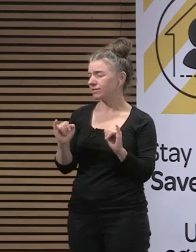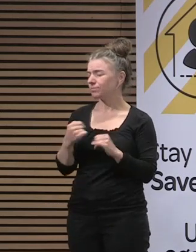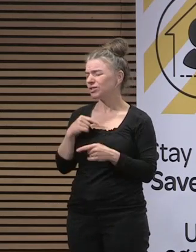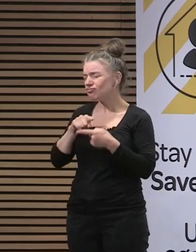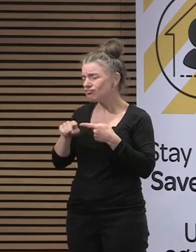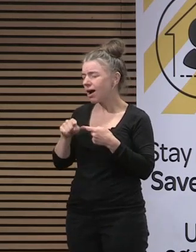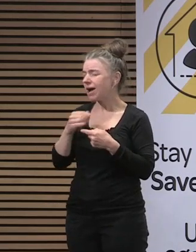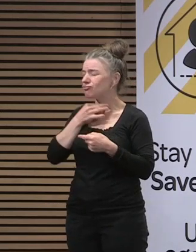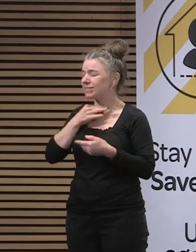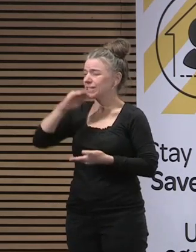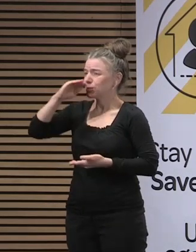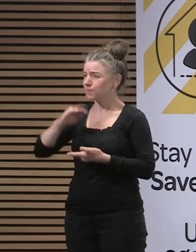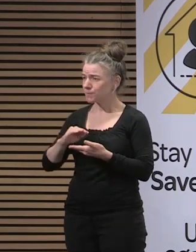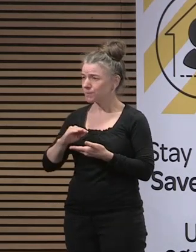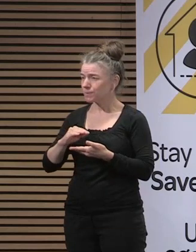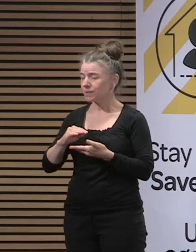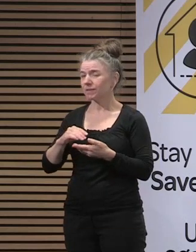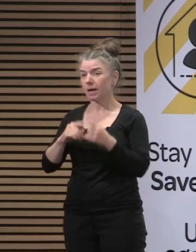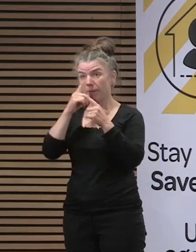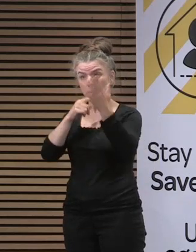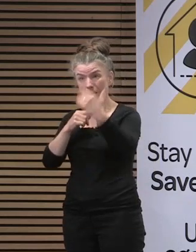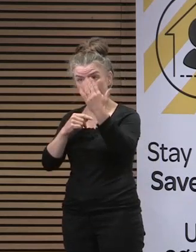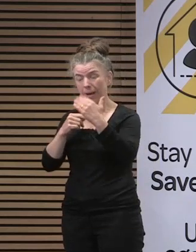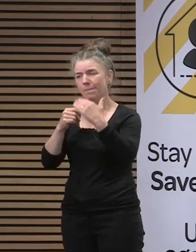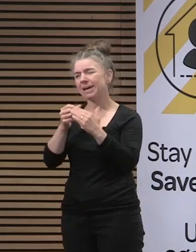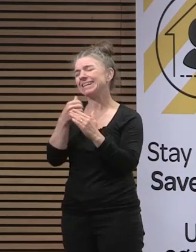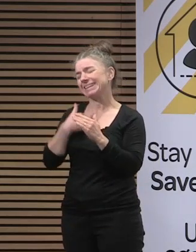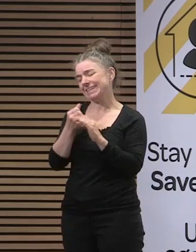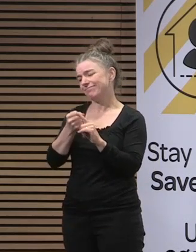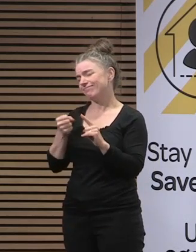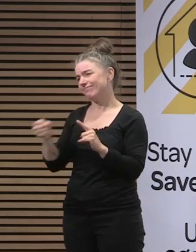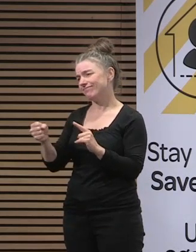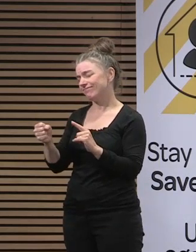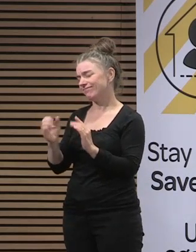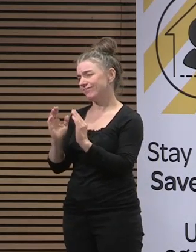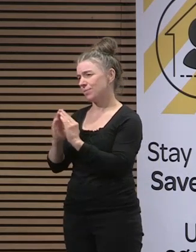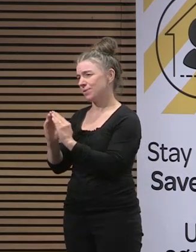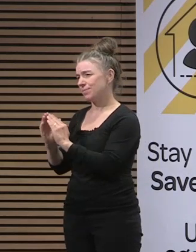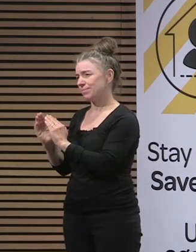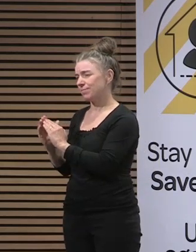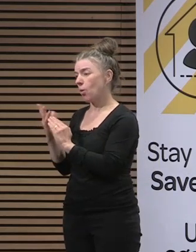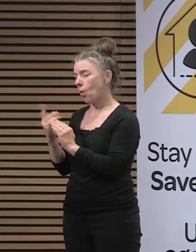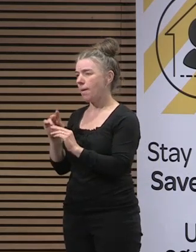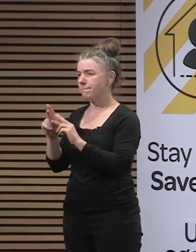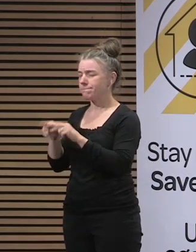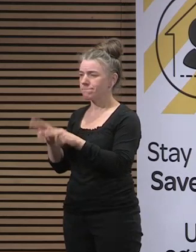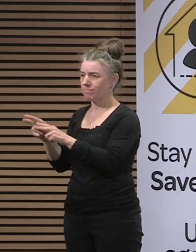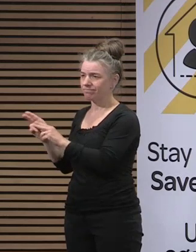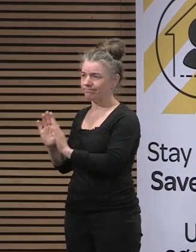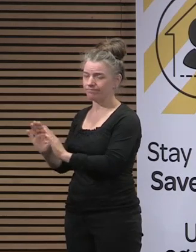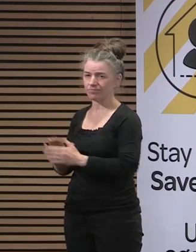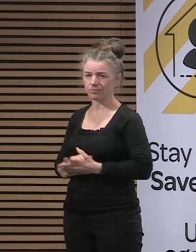risk and meet the needs of returning travellers as best we can. We're happy now to take questions. Does the fact that all of